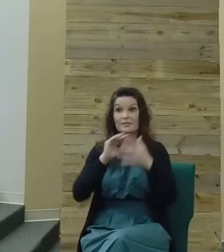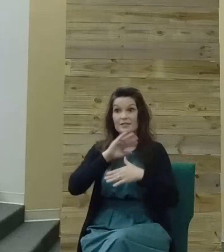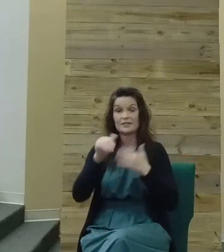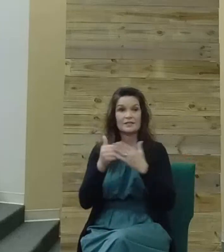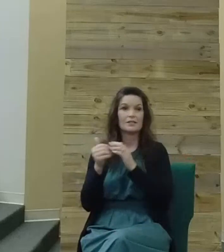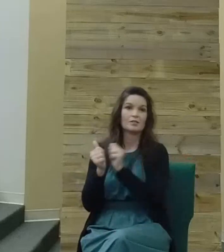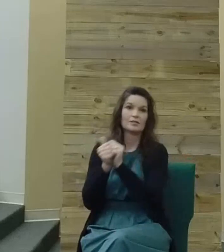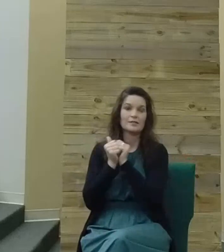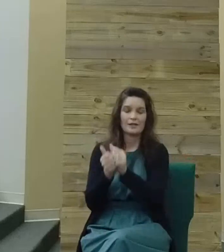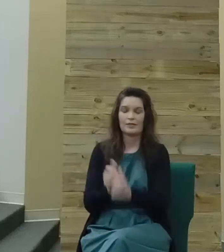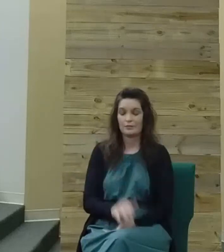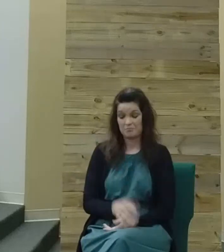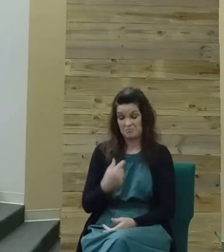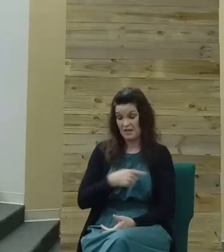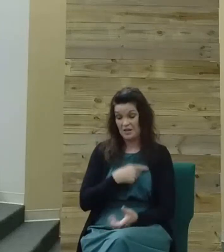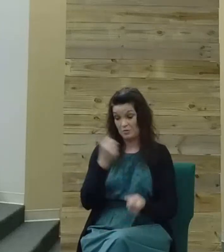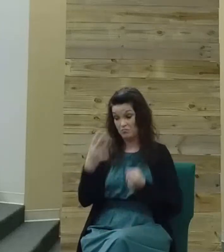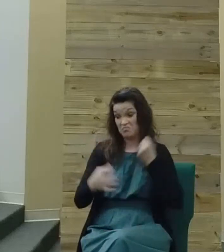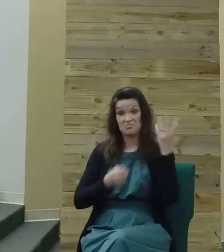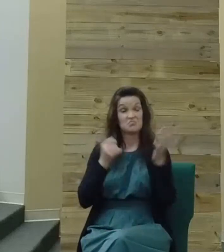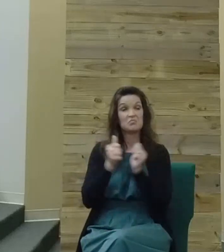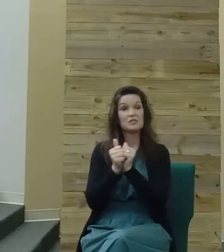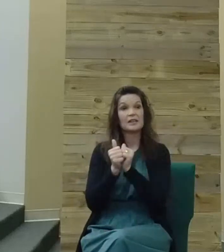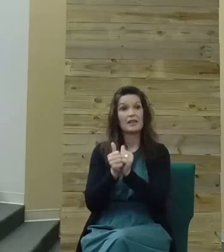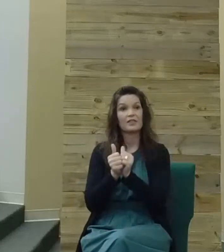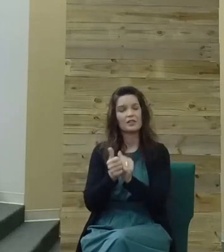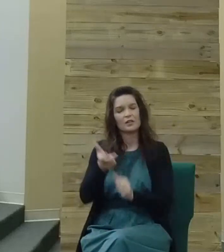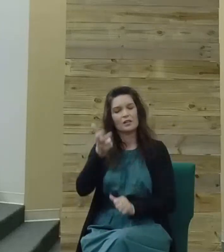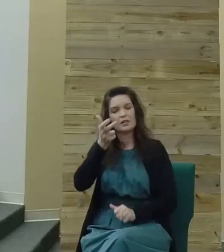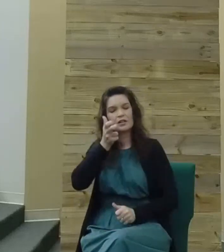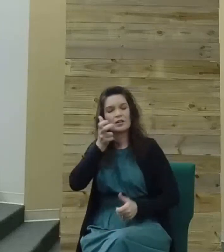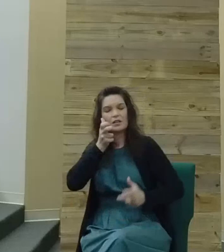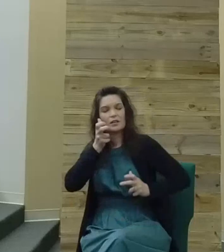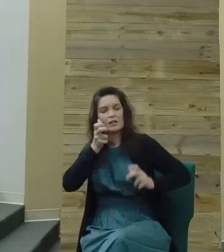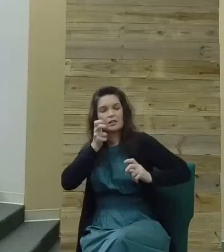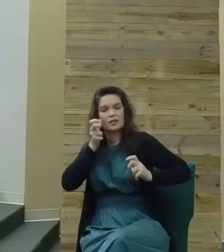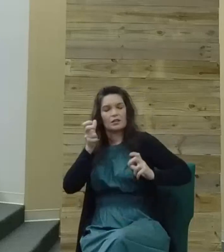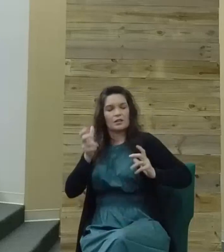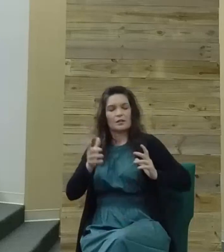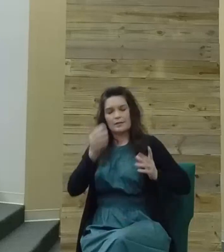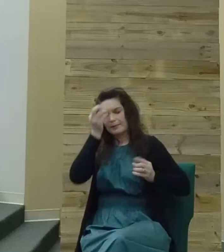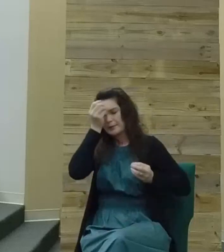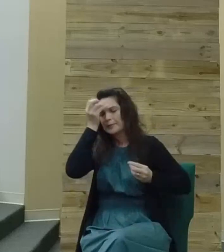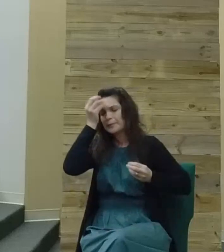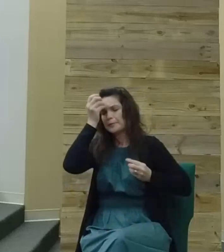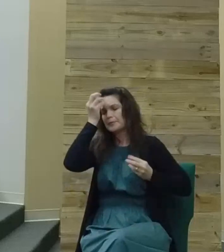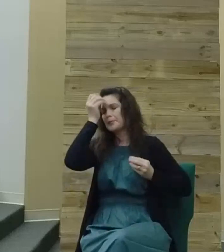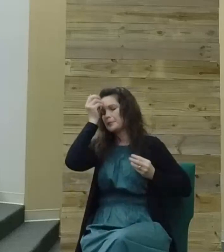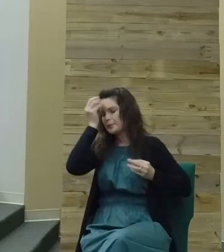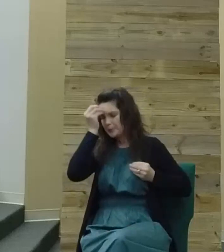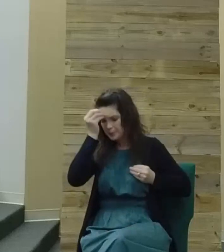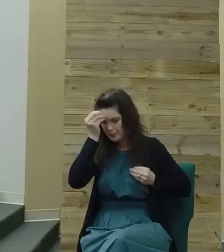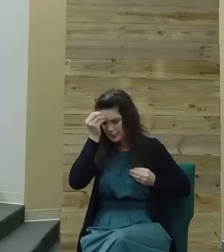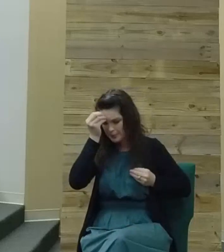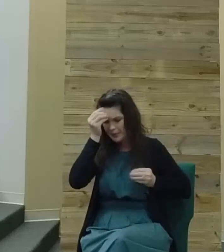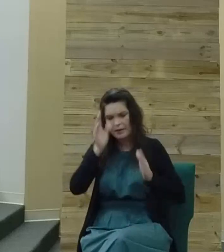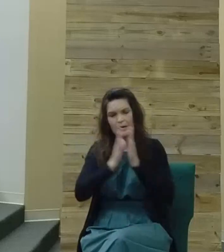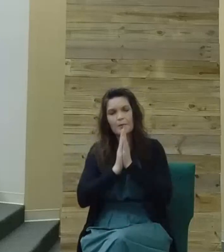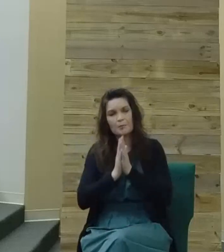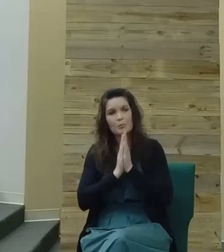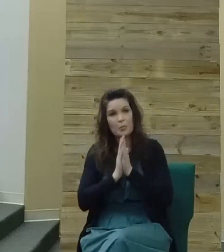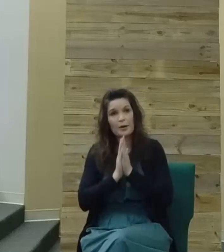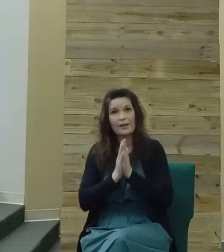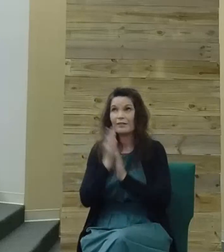Jesus Paid It All. And as we sing that song together, I want you to hear the words, to think about the words, and I want you to spend time